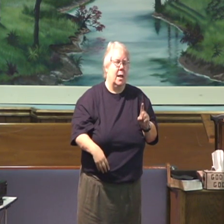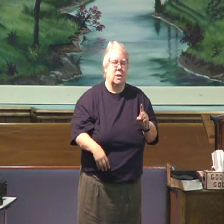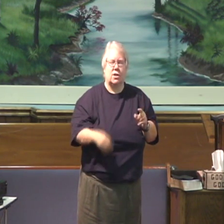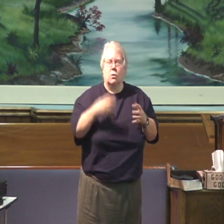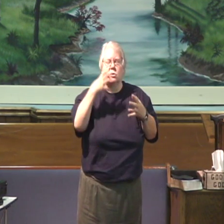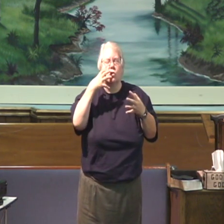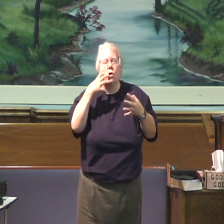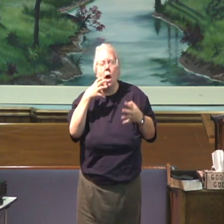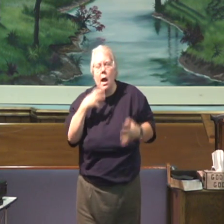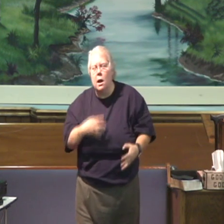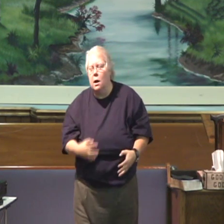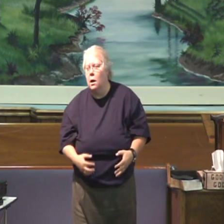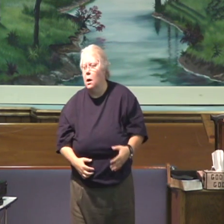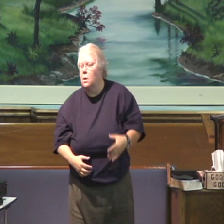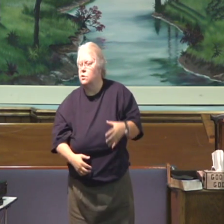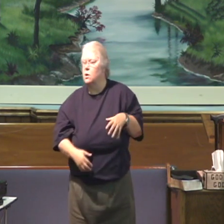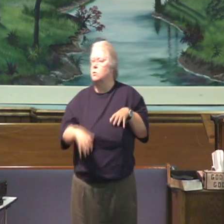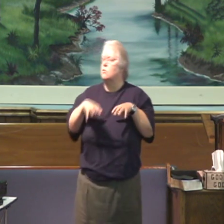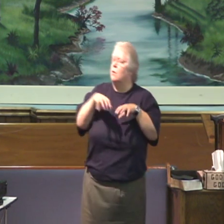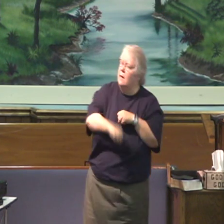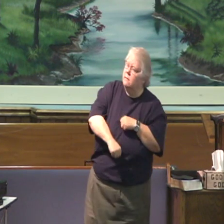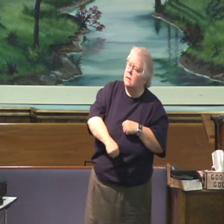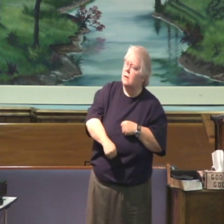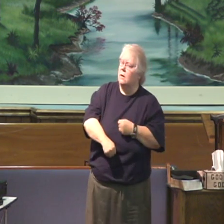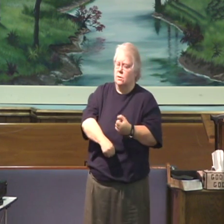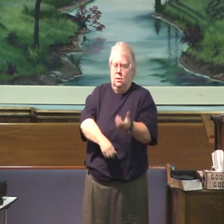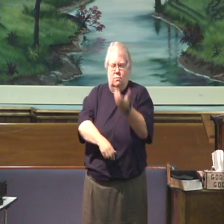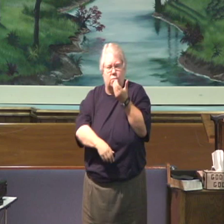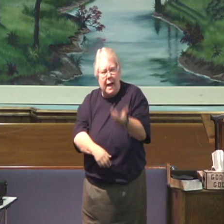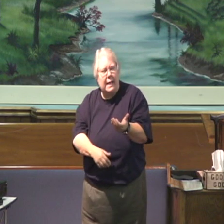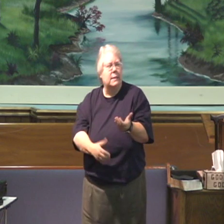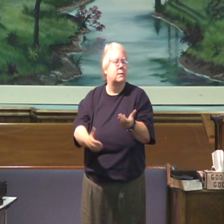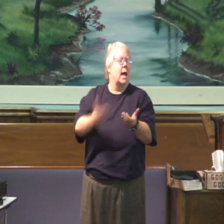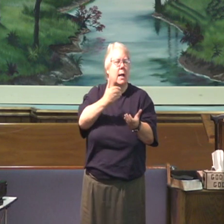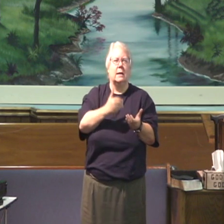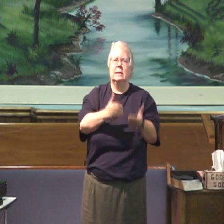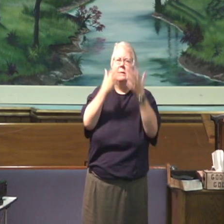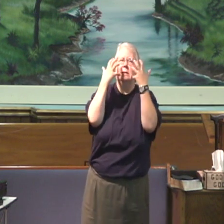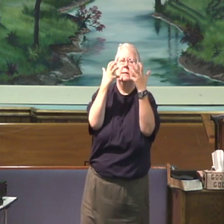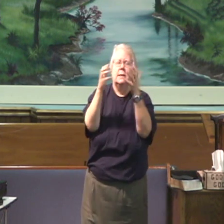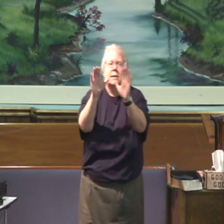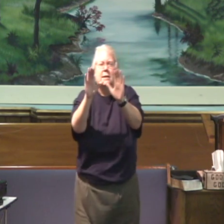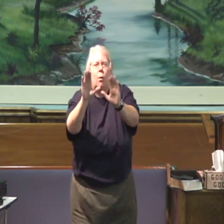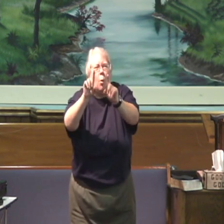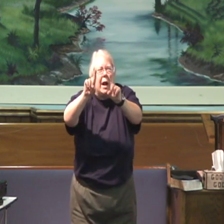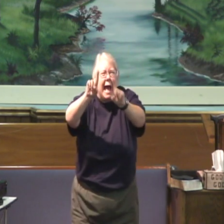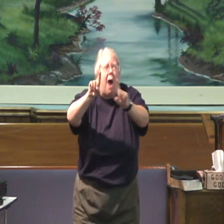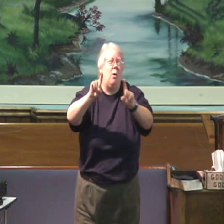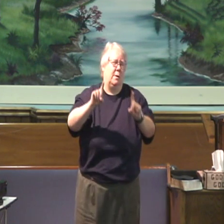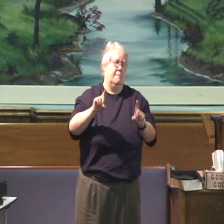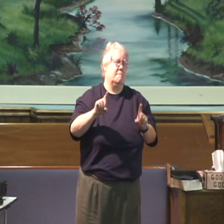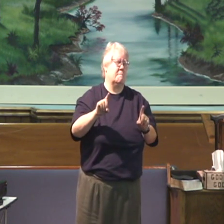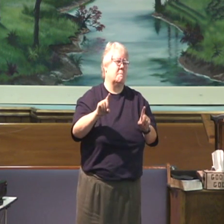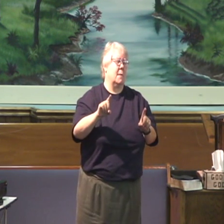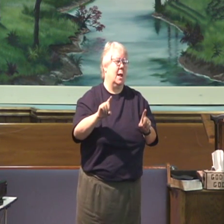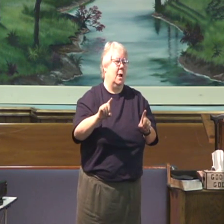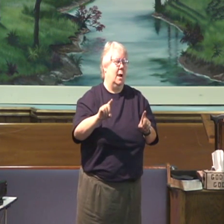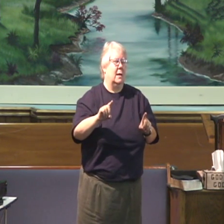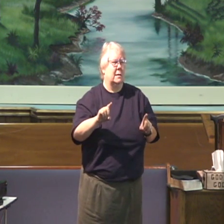And she was crying, she was screaming, she was ready to take it. 1 hour.